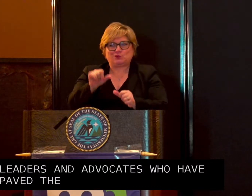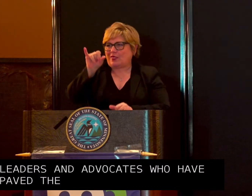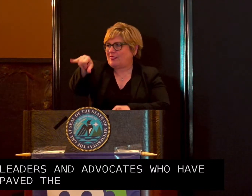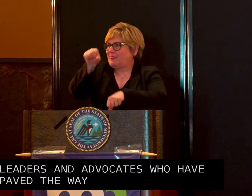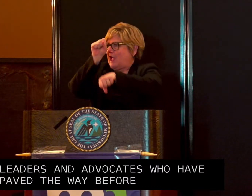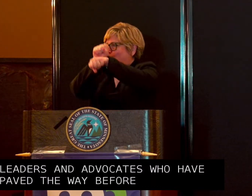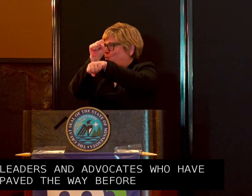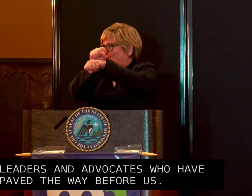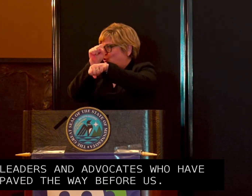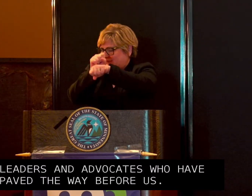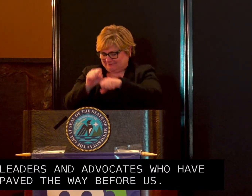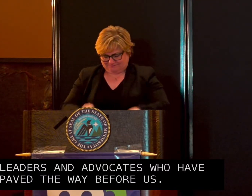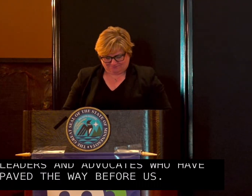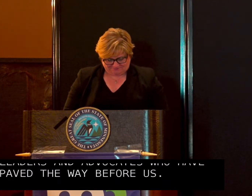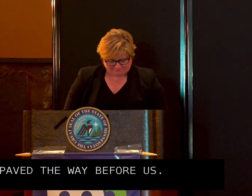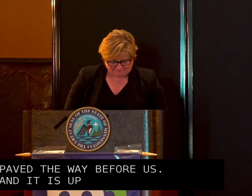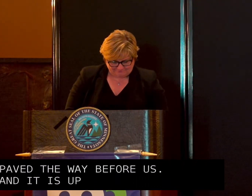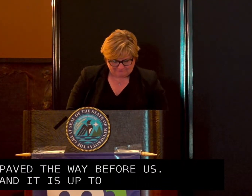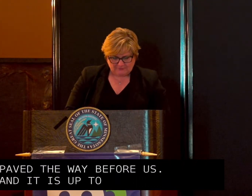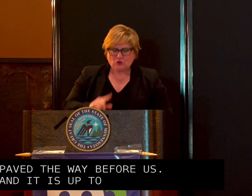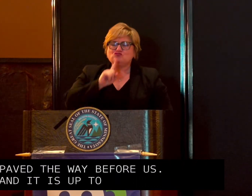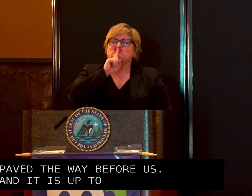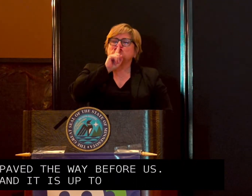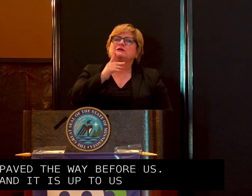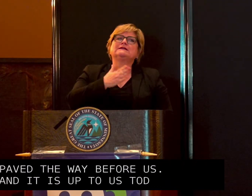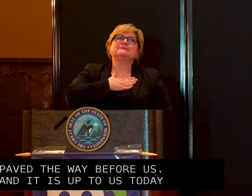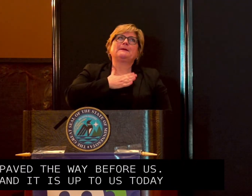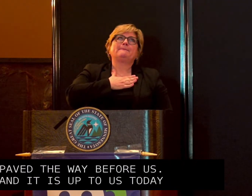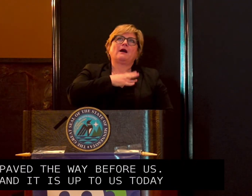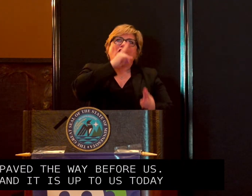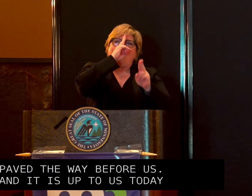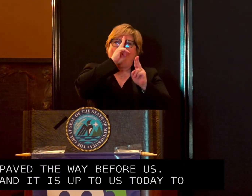And it is up to us today to continue this work.